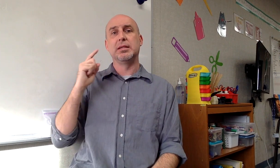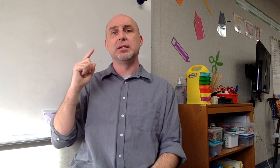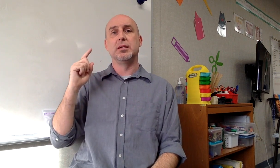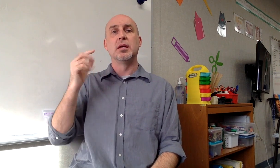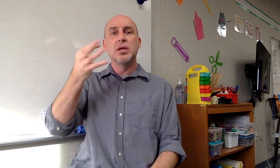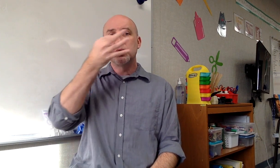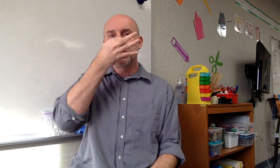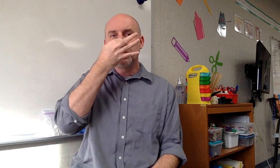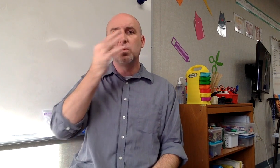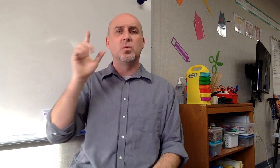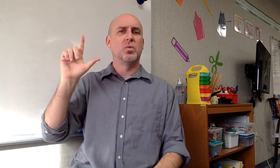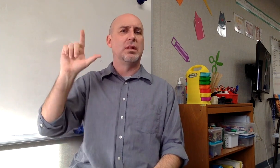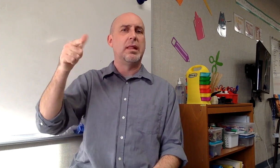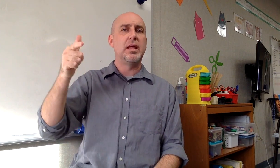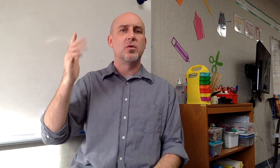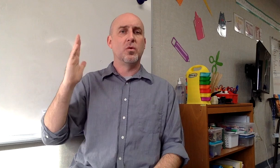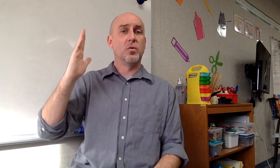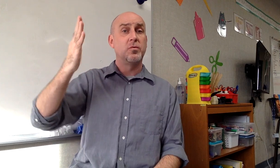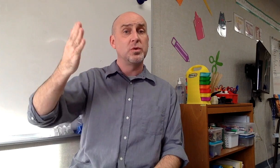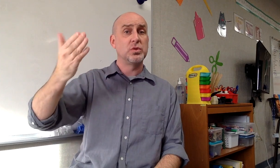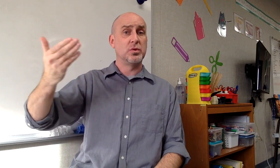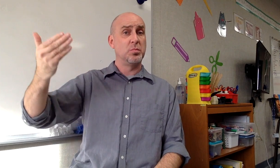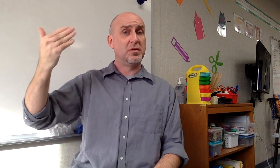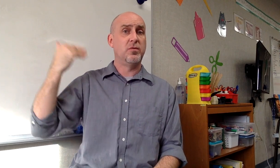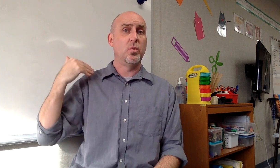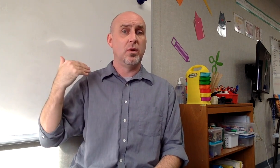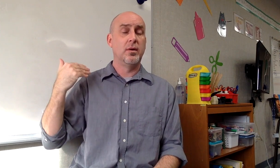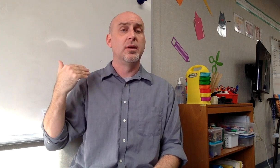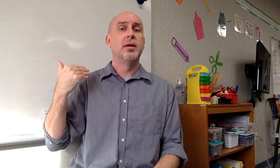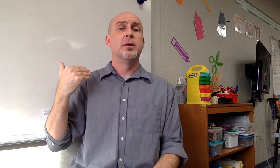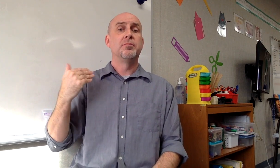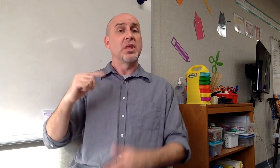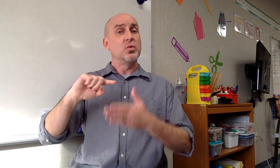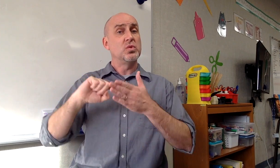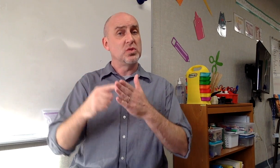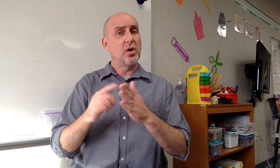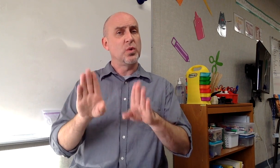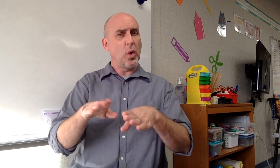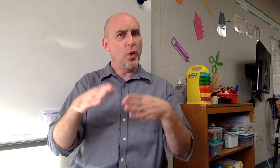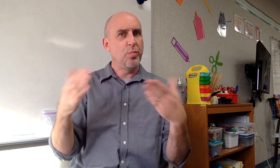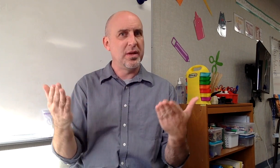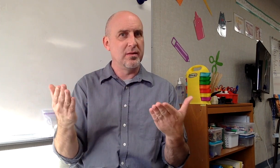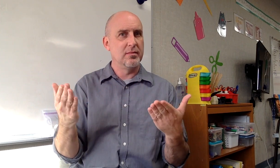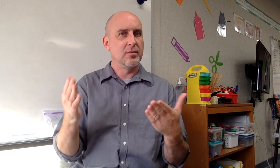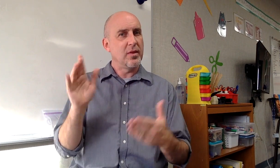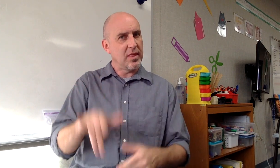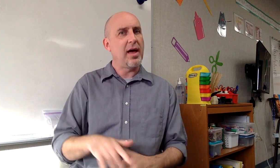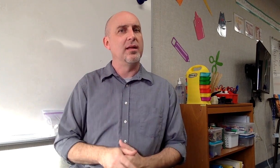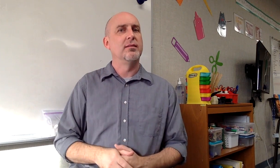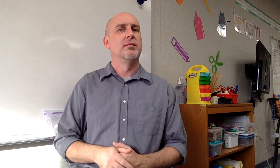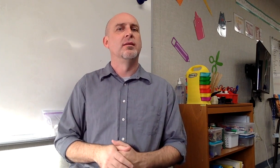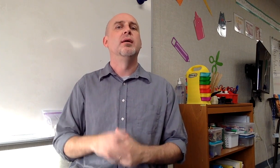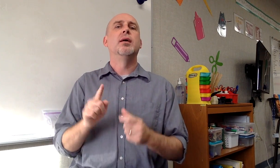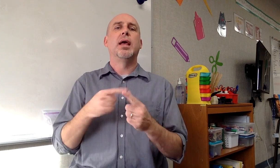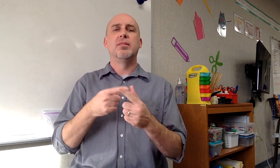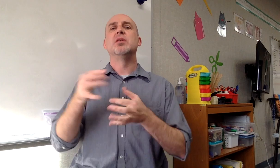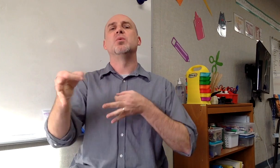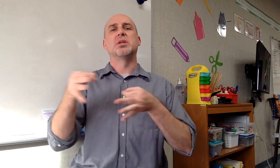recently, soon, later, future, before. You open with that, and then you